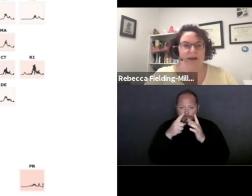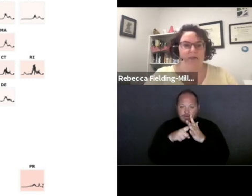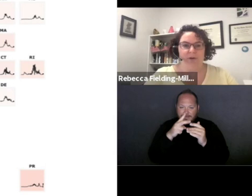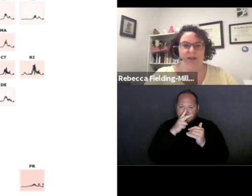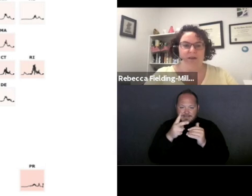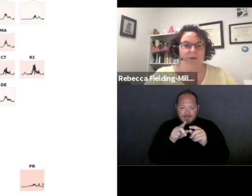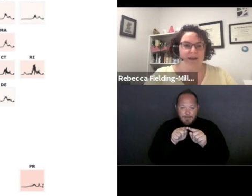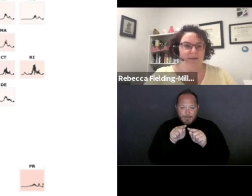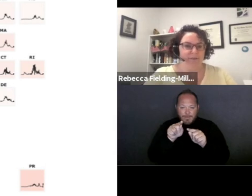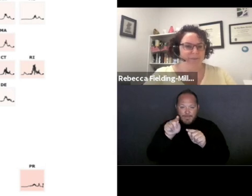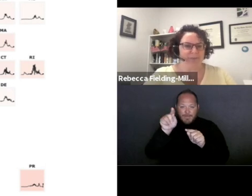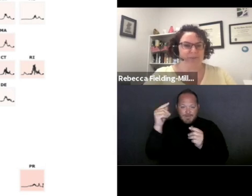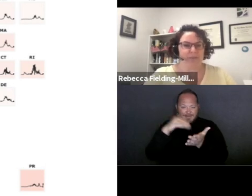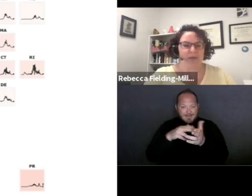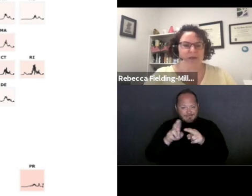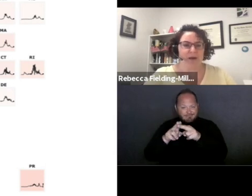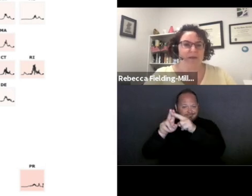here in California, where I live.